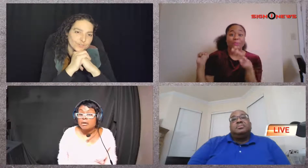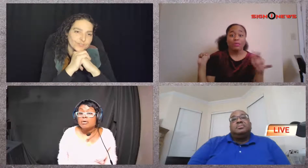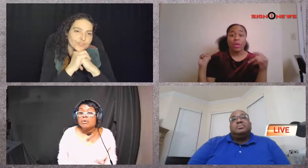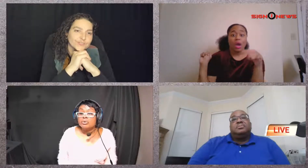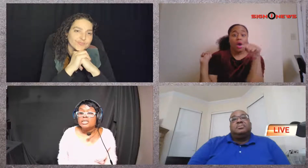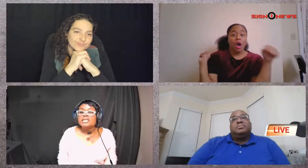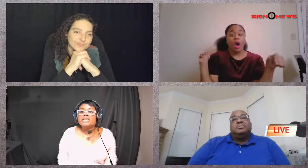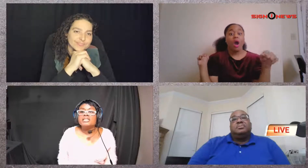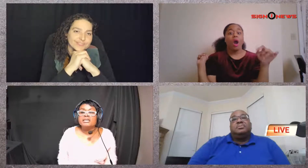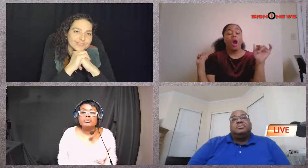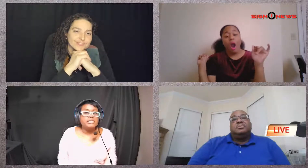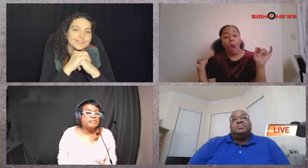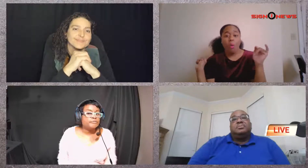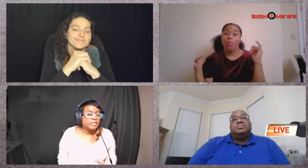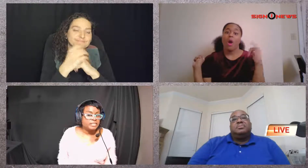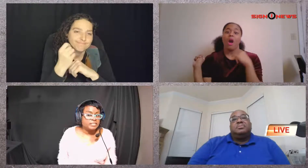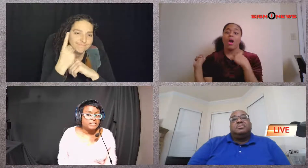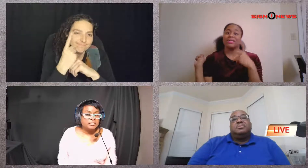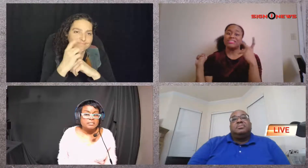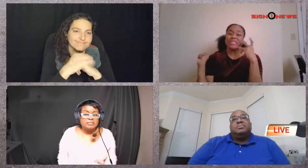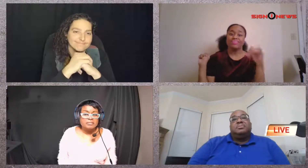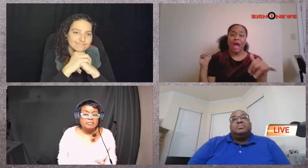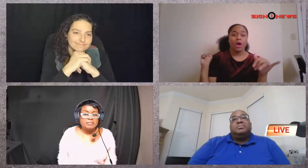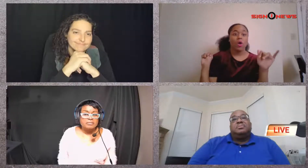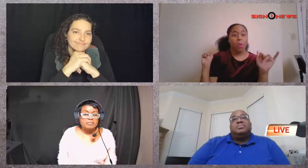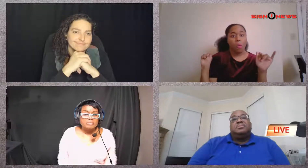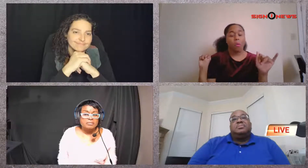I was like, oh, that was different.